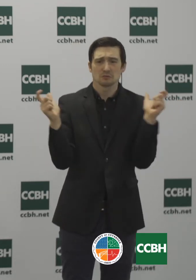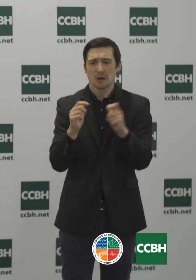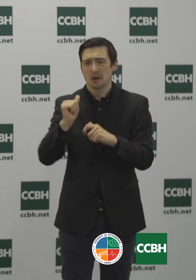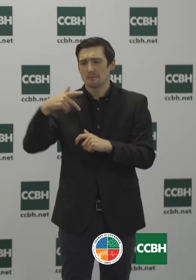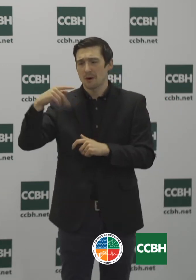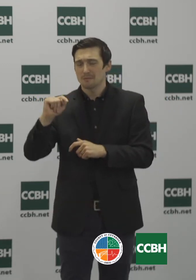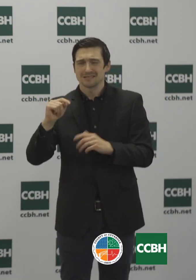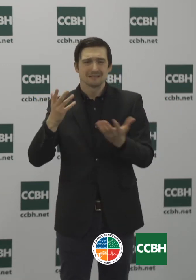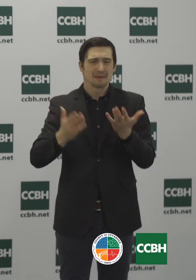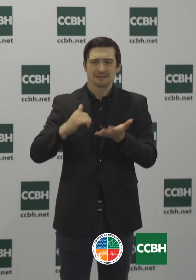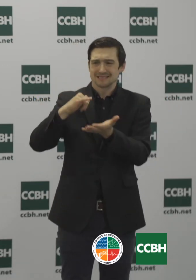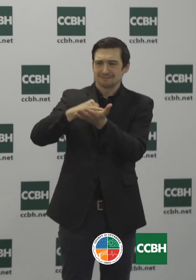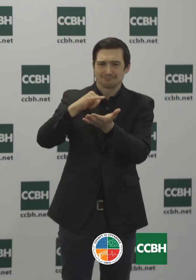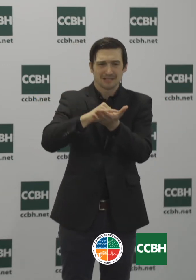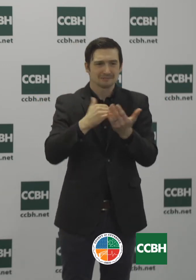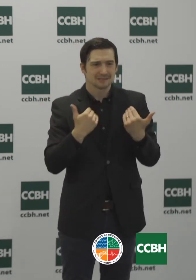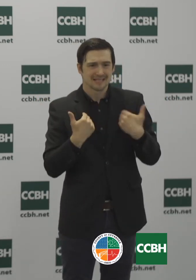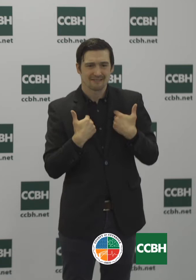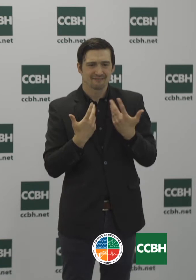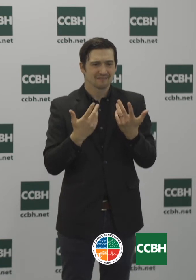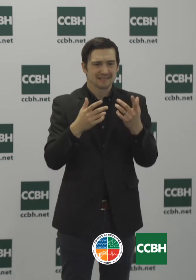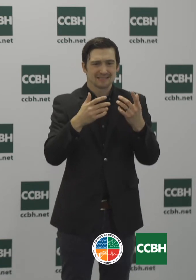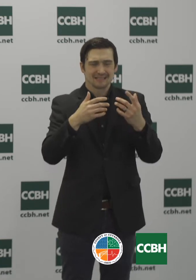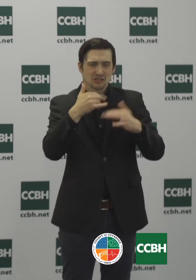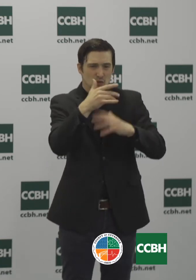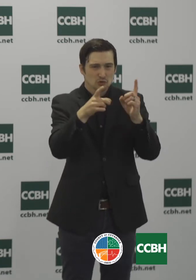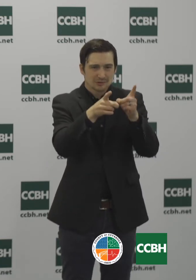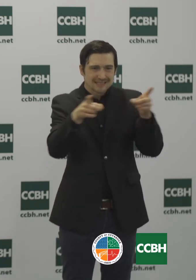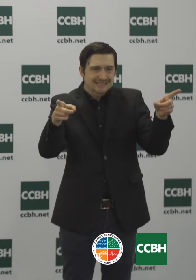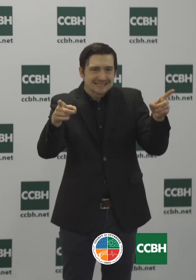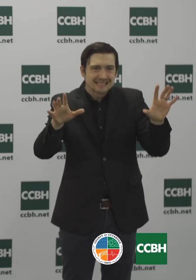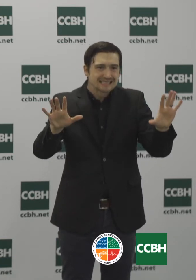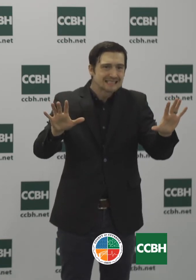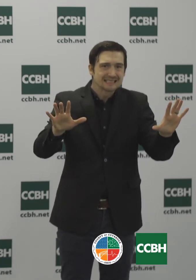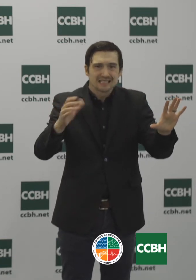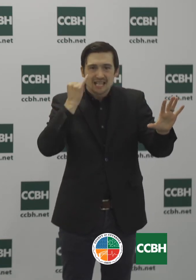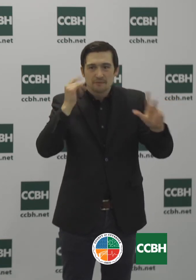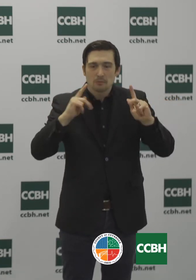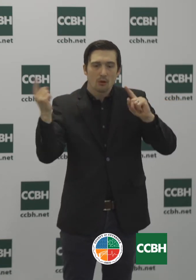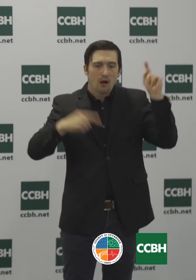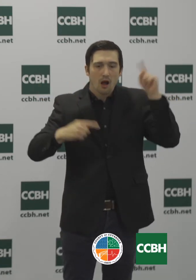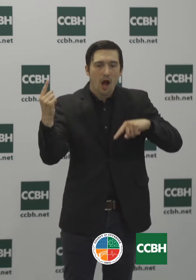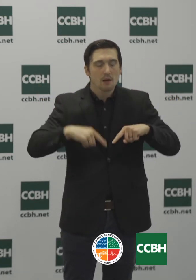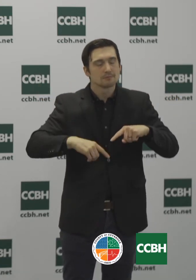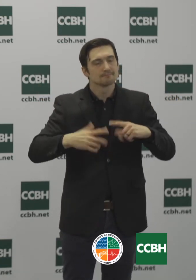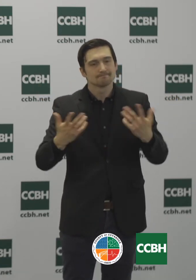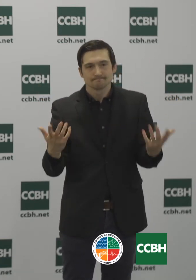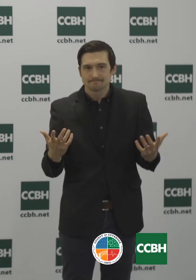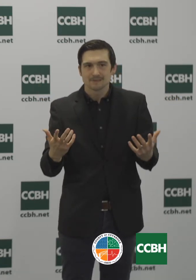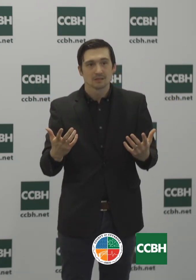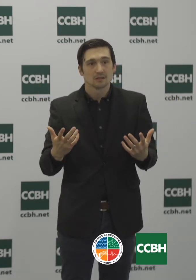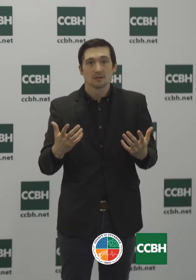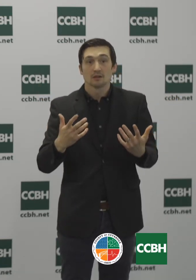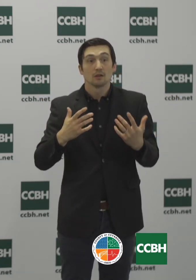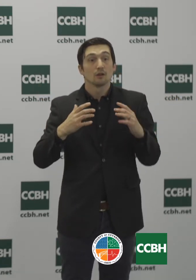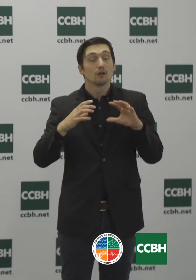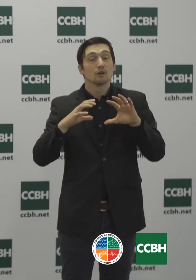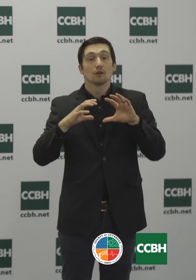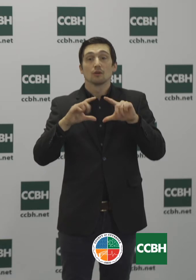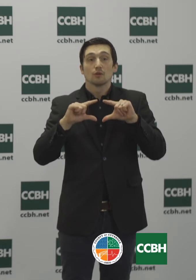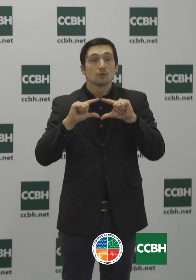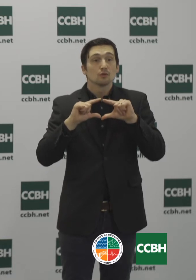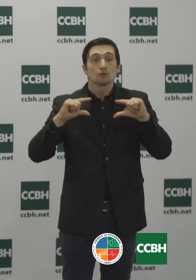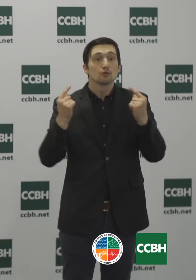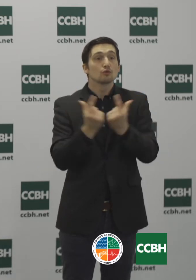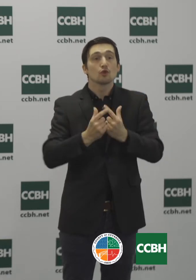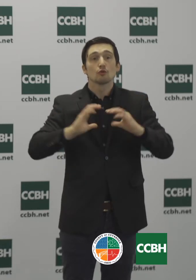not be possible to properly social distance when people come to visit. Phone calls, group chats, and FaceTime visits may